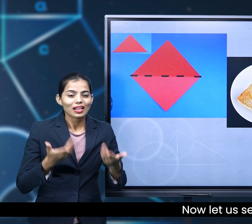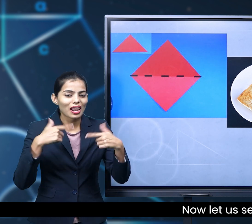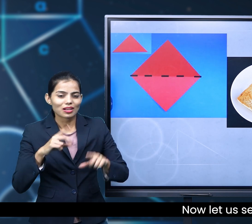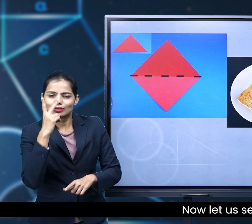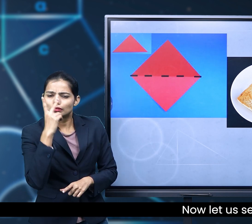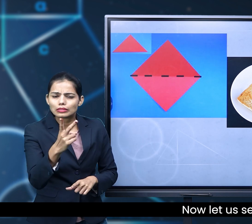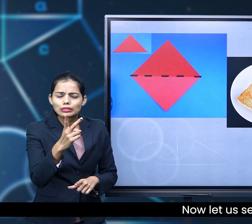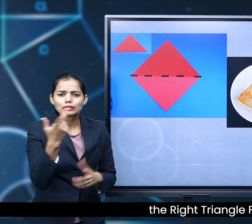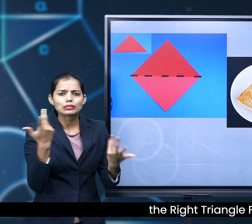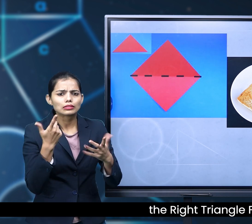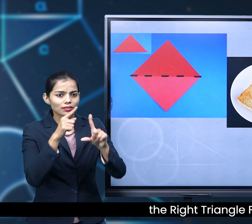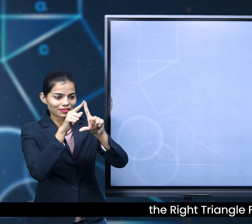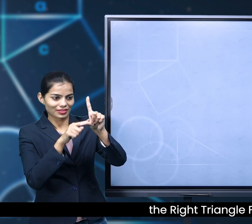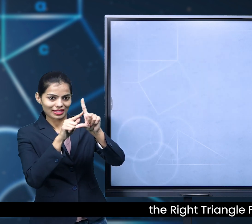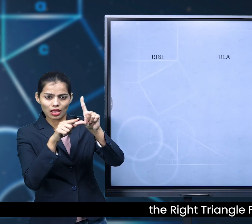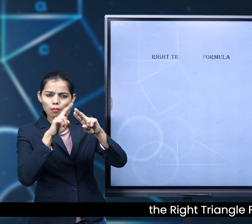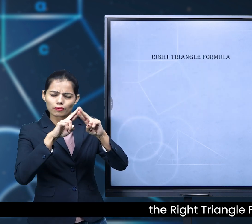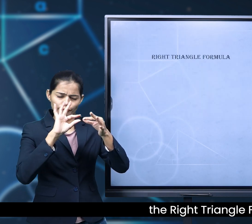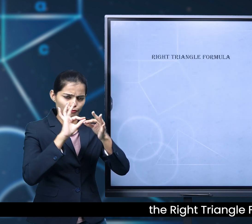Now, let us see the right triangle formula.